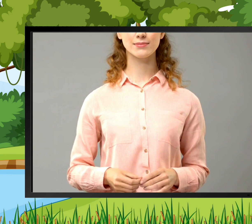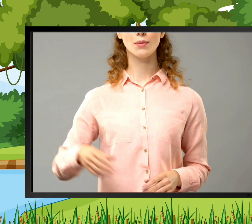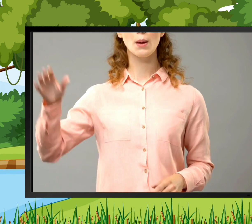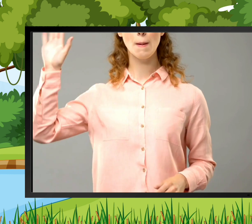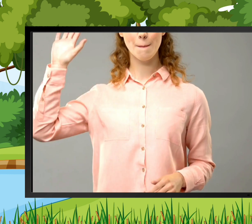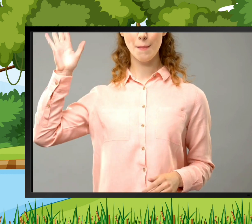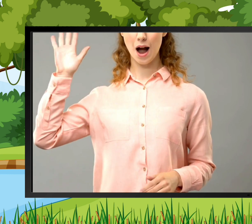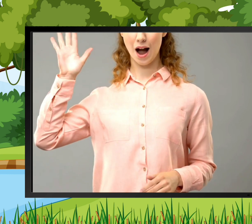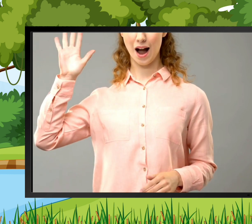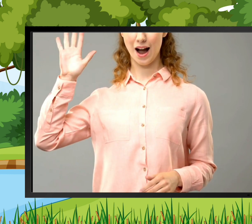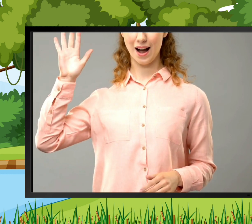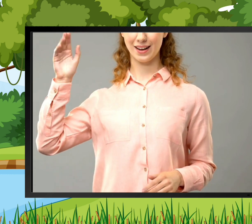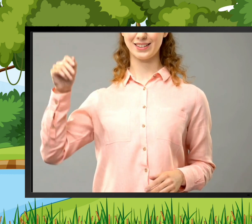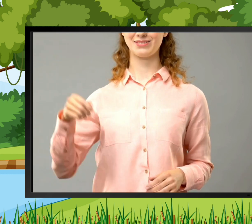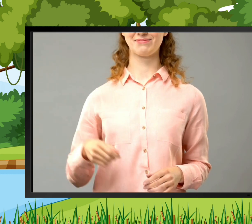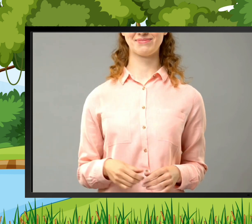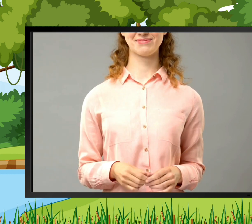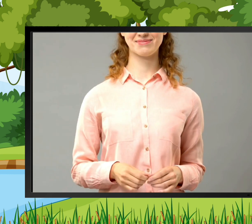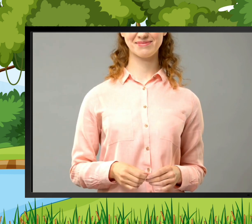Bye.